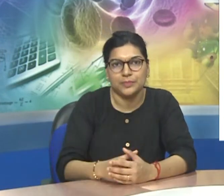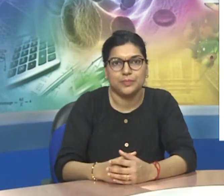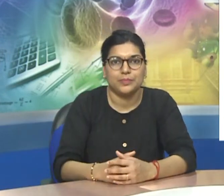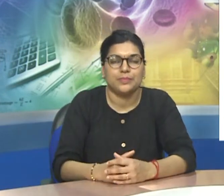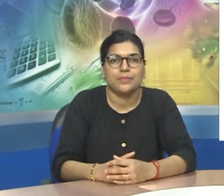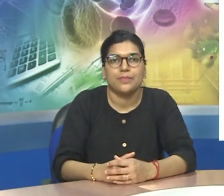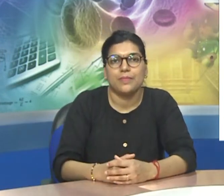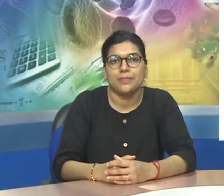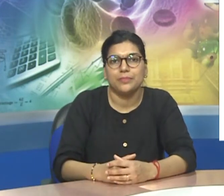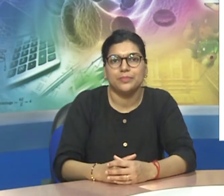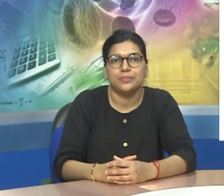questions.